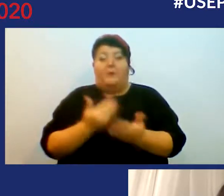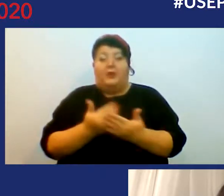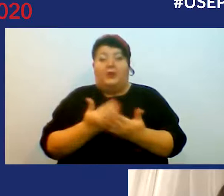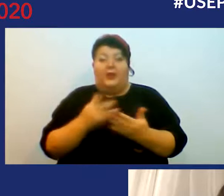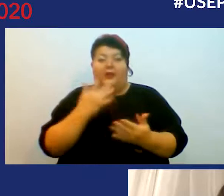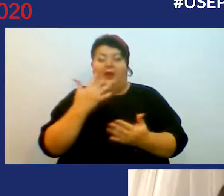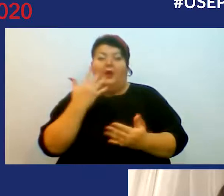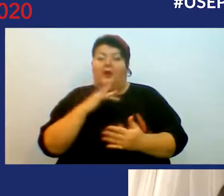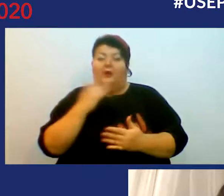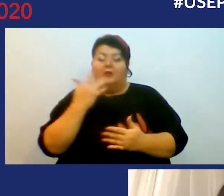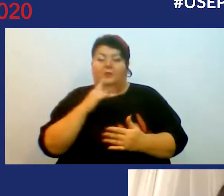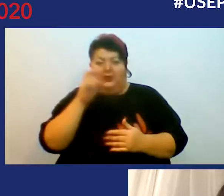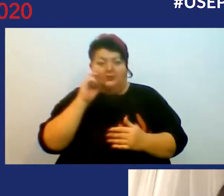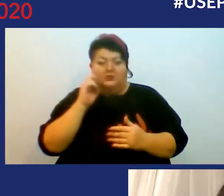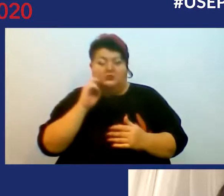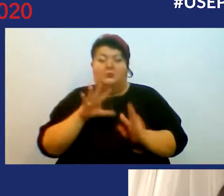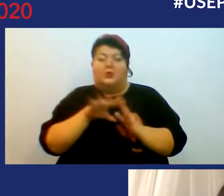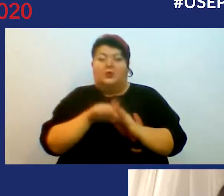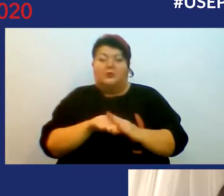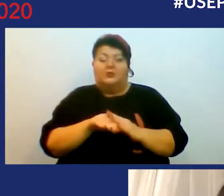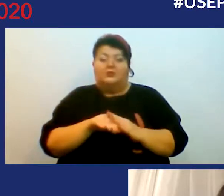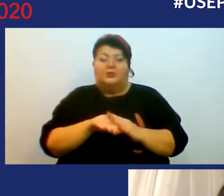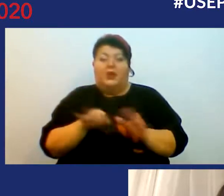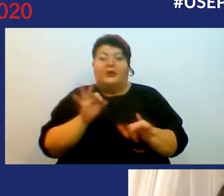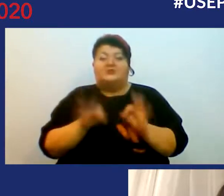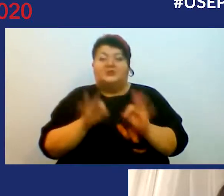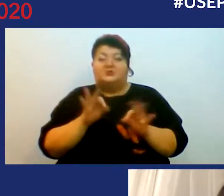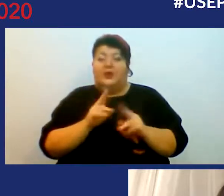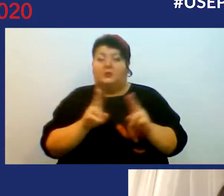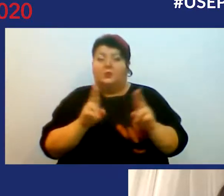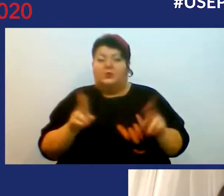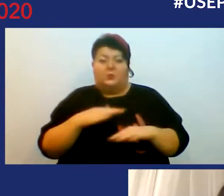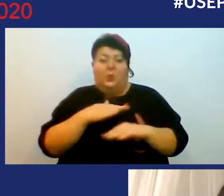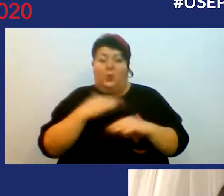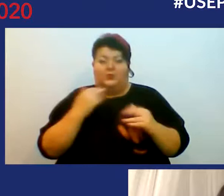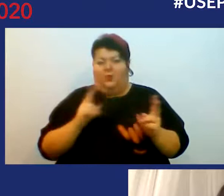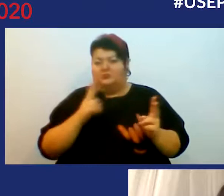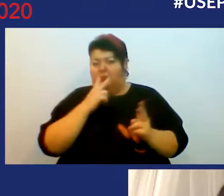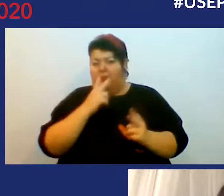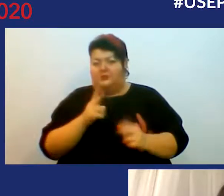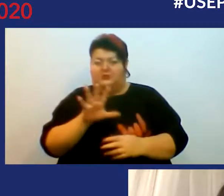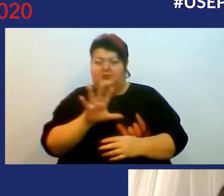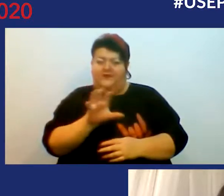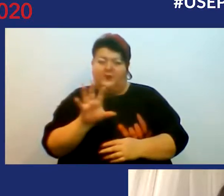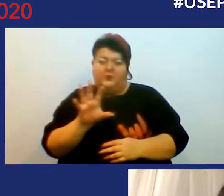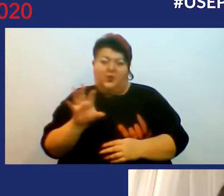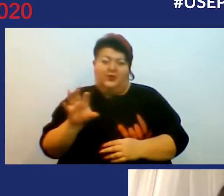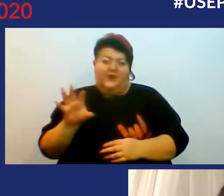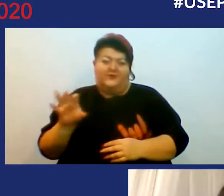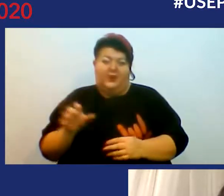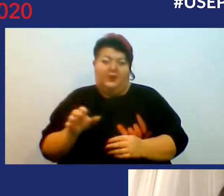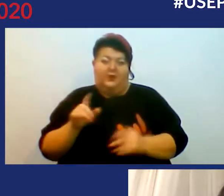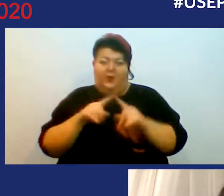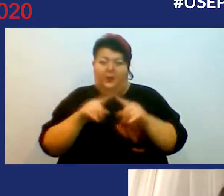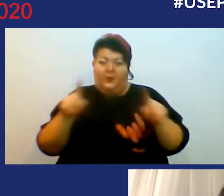No one wants things like photos of ballots in dumpsters going viral and